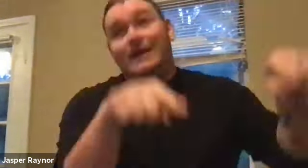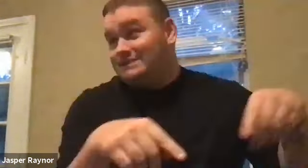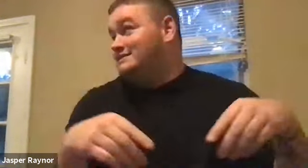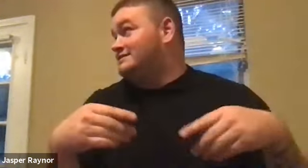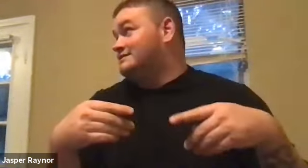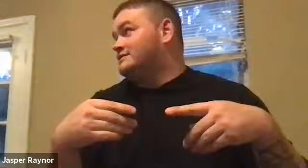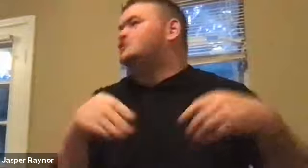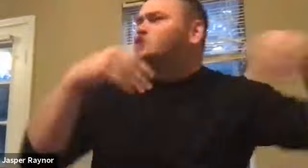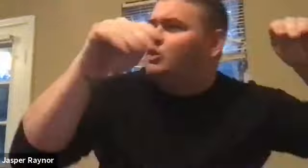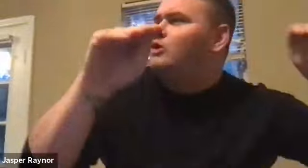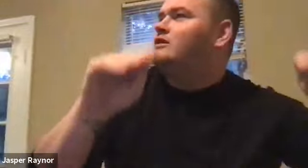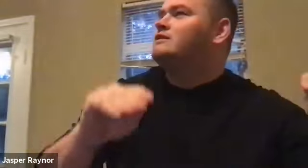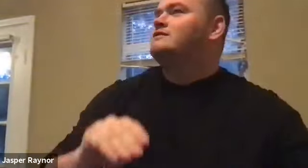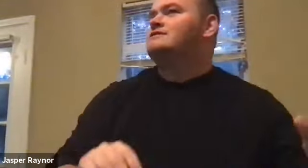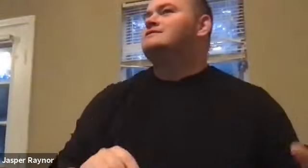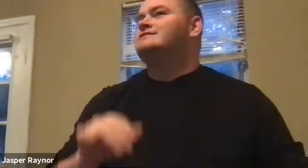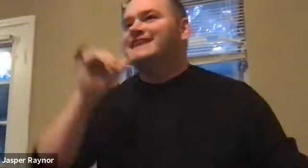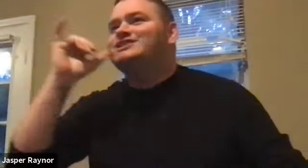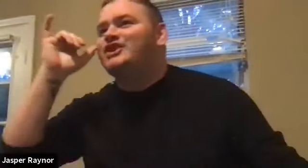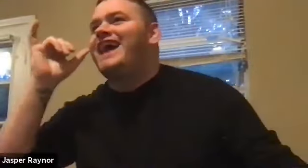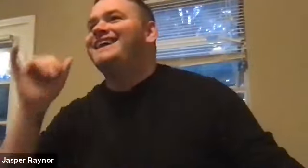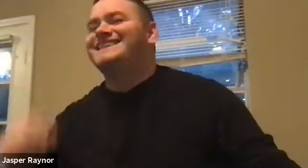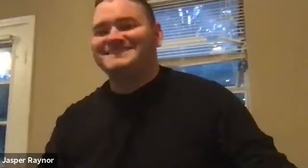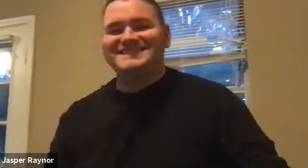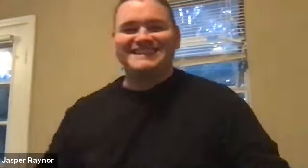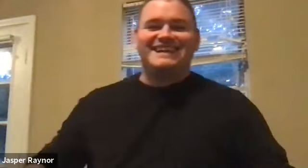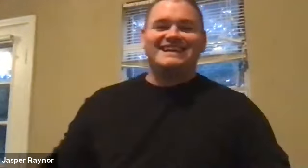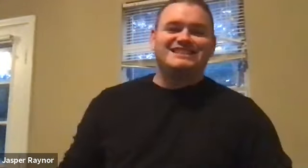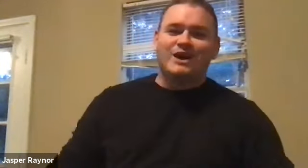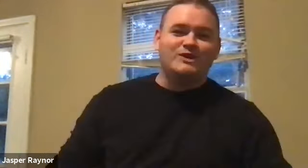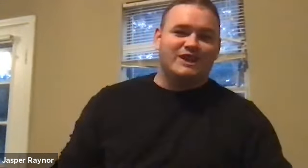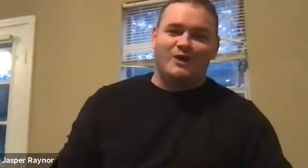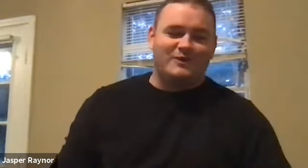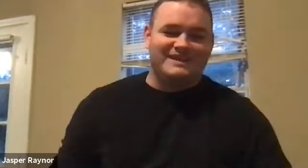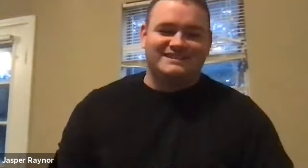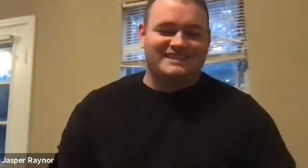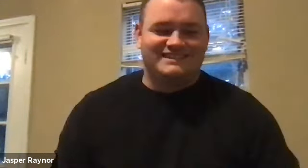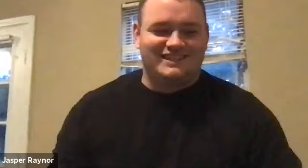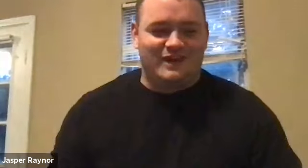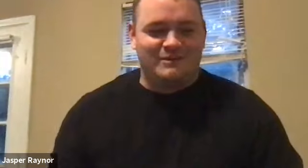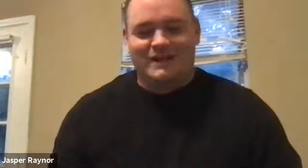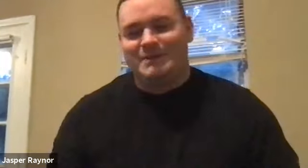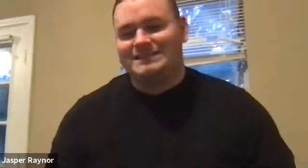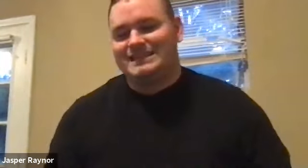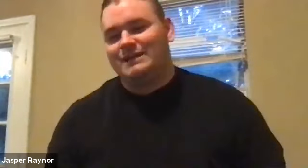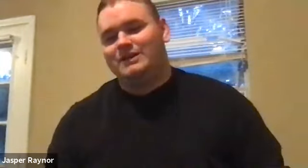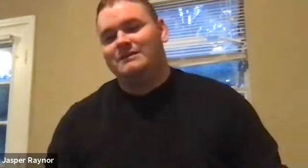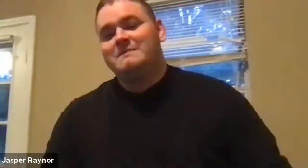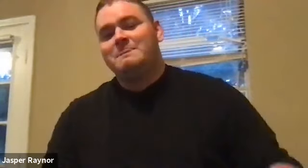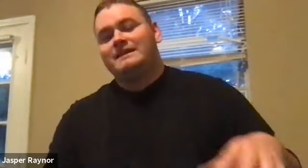went to the store yesterday. He's so slow. It's anybody can find up with him.